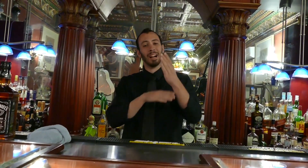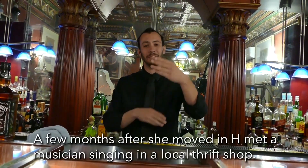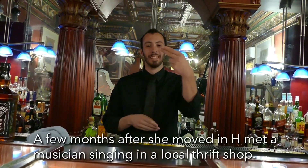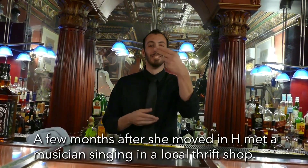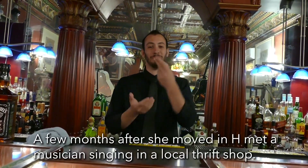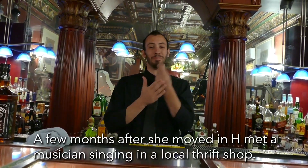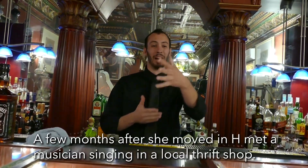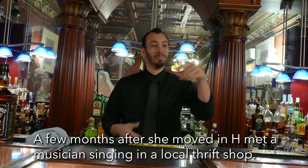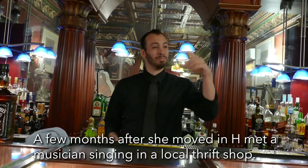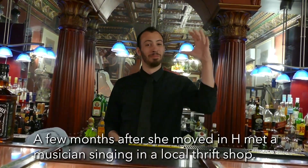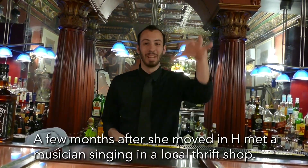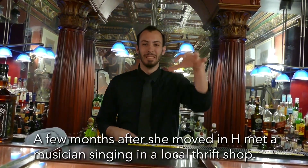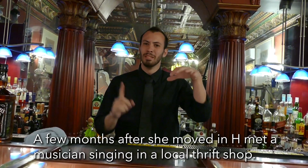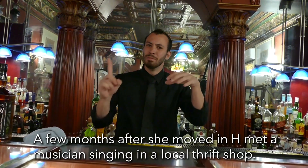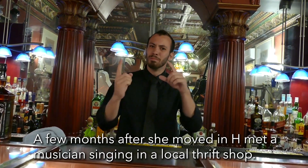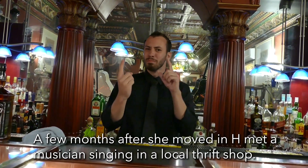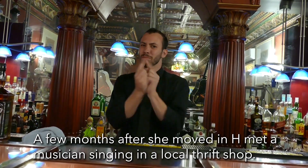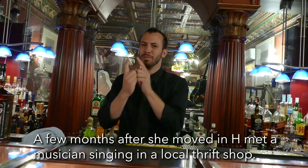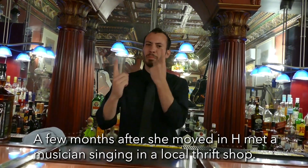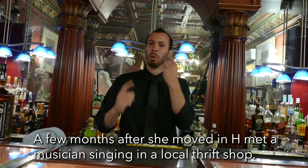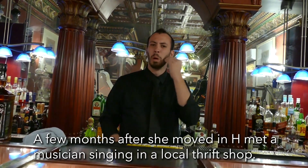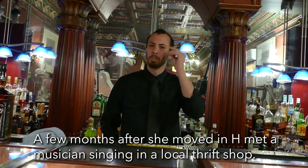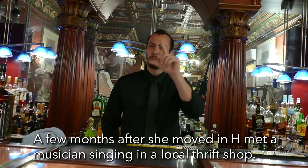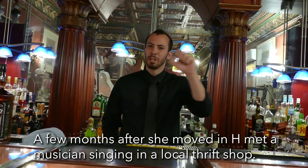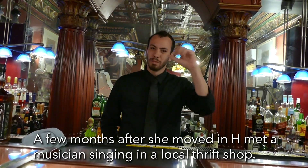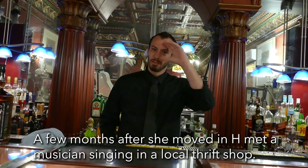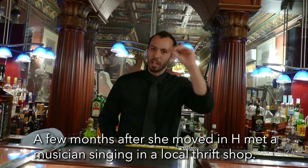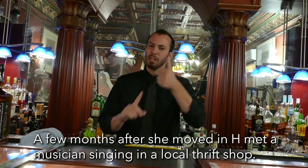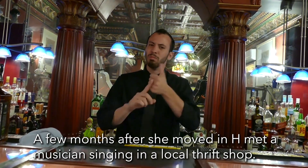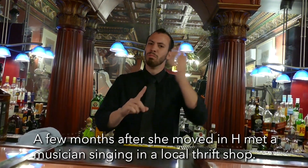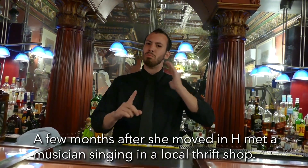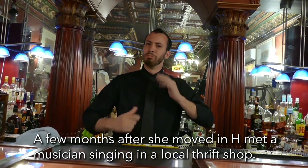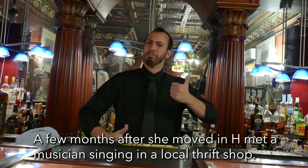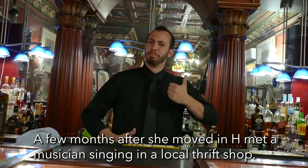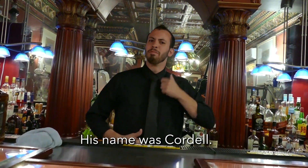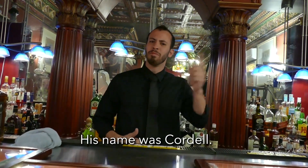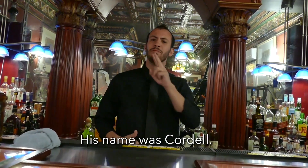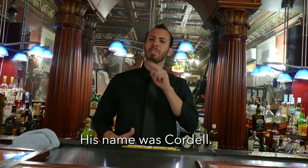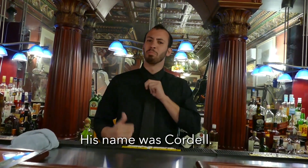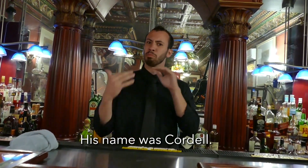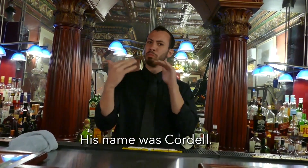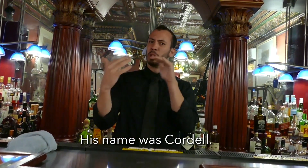A few months after she moved in, H met a musician singing in a local thrift shop. His name was